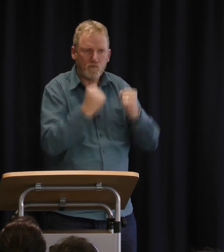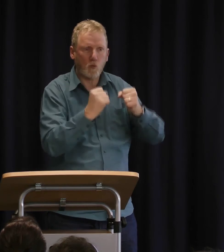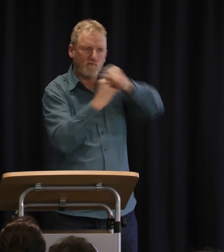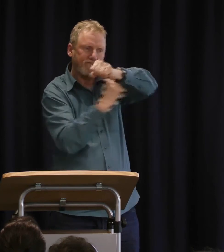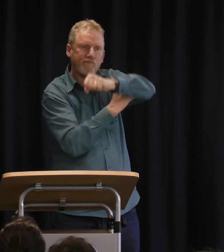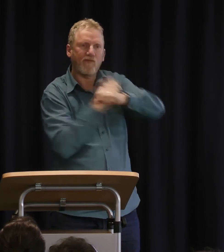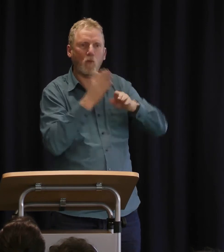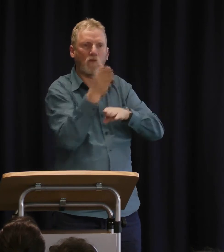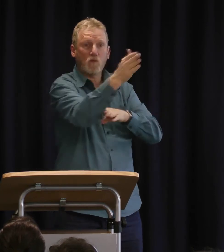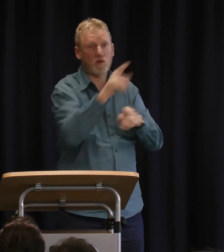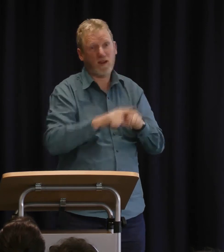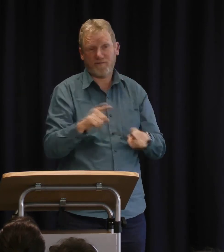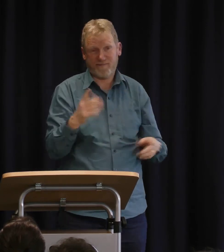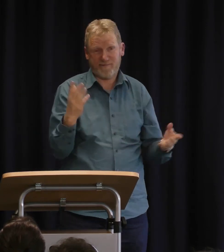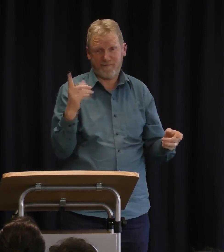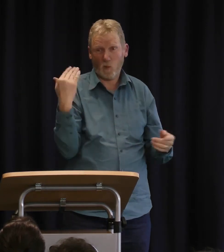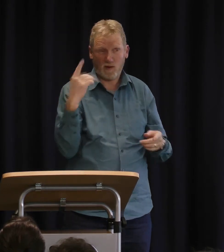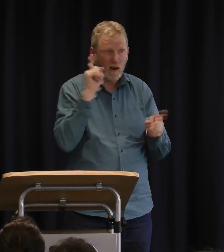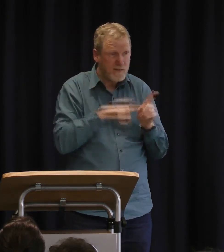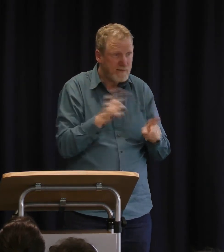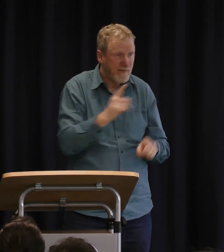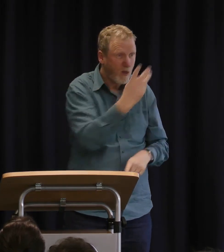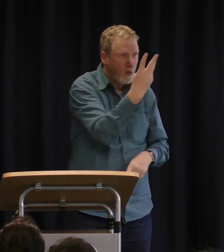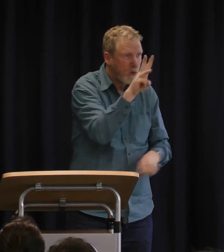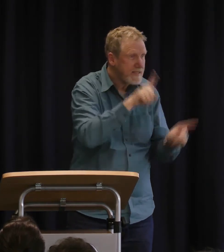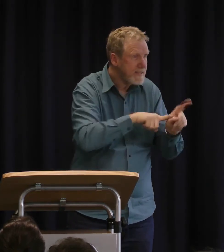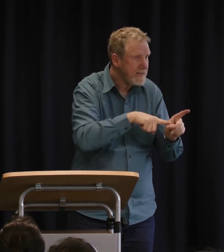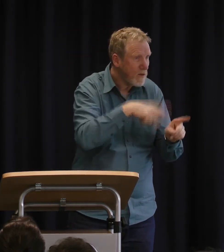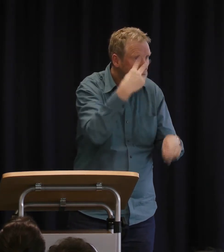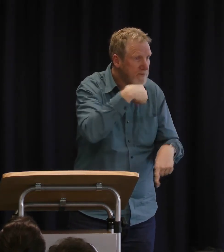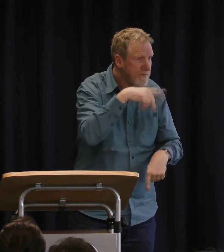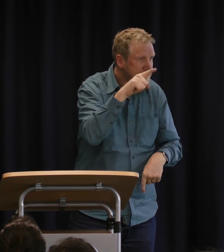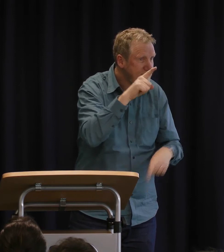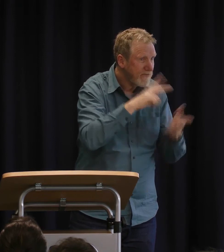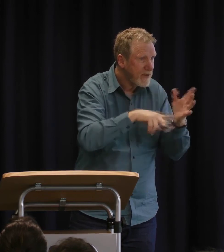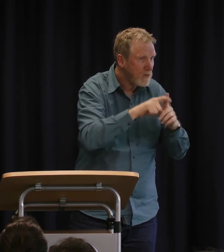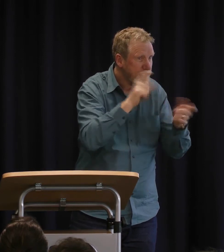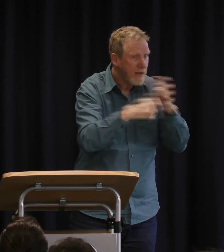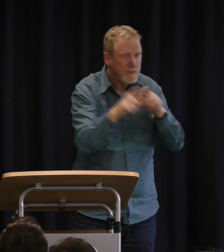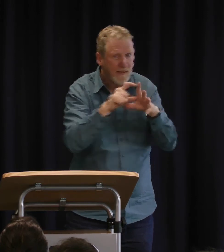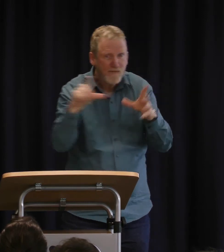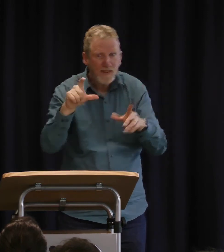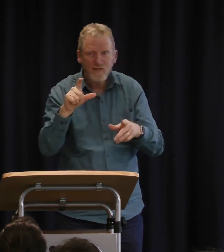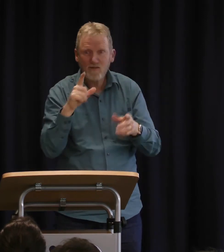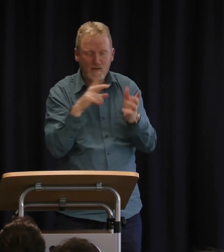being proactive in the community and also developing a strong foundation. And VCOD, as of last year, was 30 years